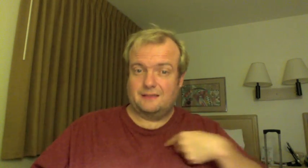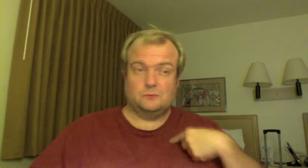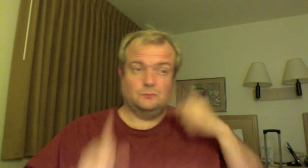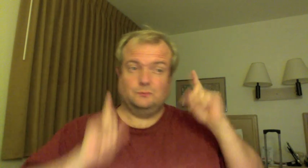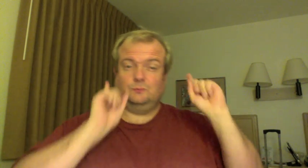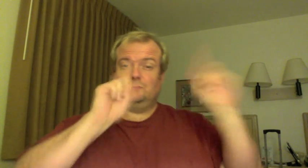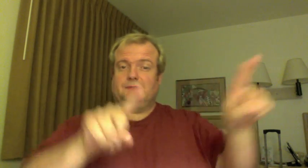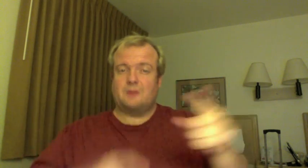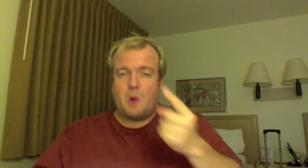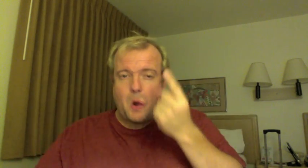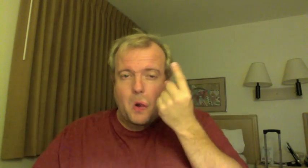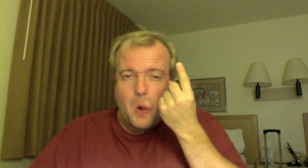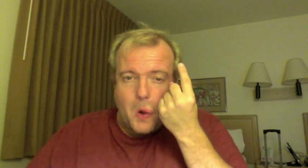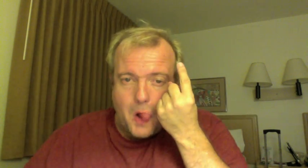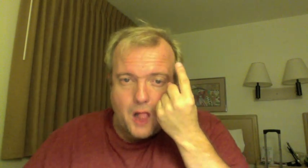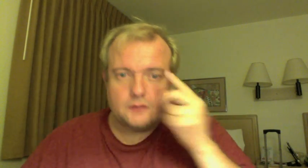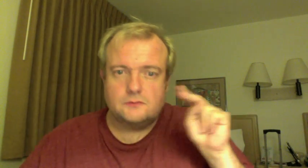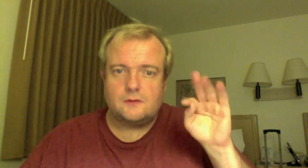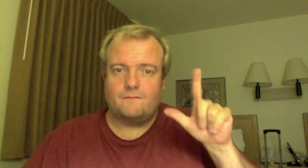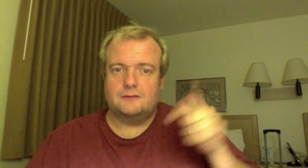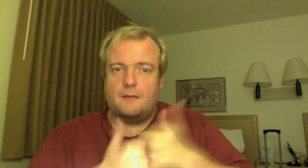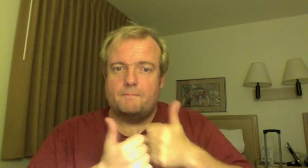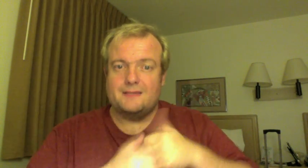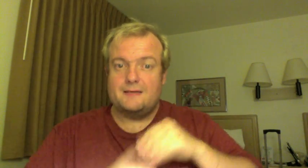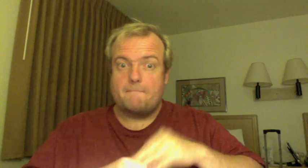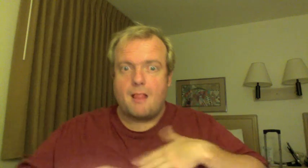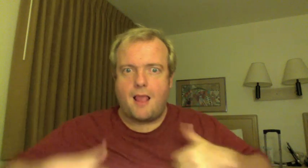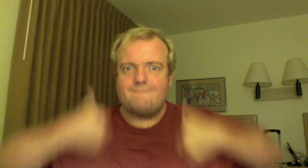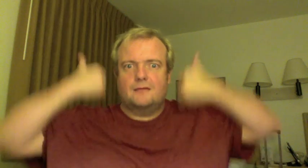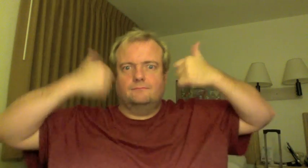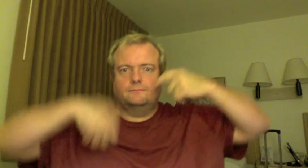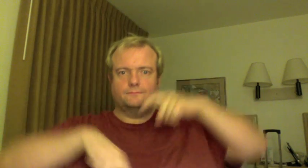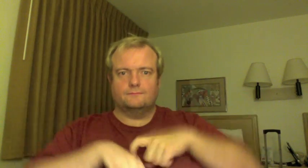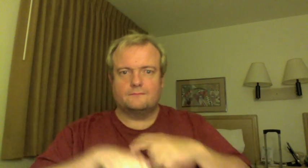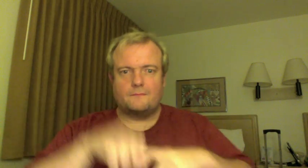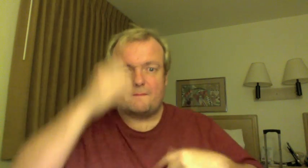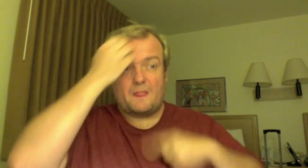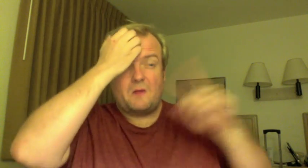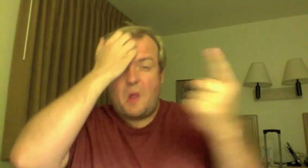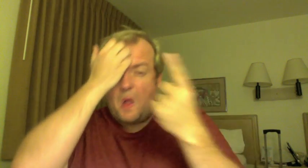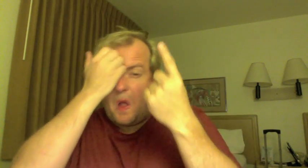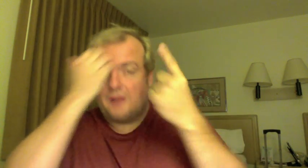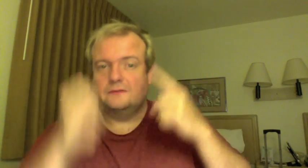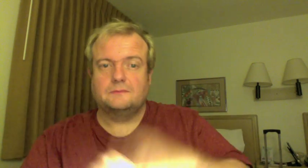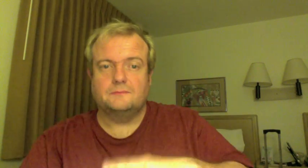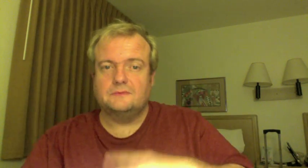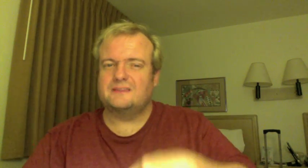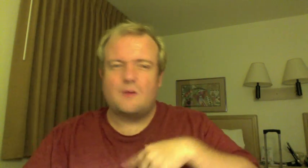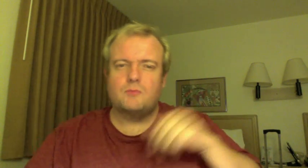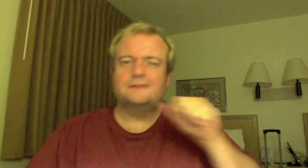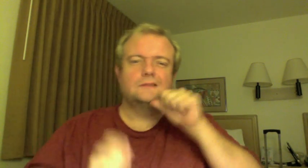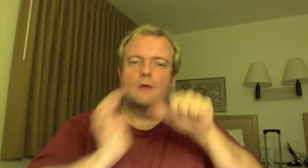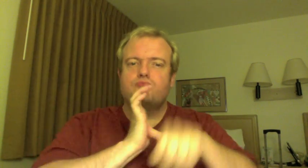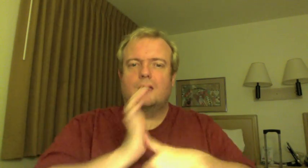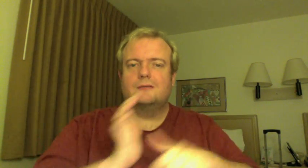Just as birds fill in the spaces in their nests, workers will have to fill the spaces between the beams of the bird's nest